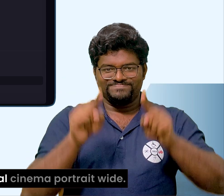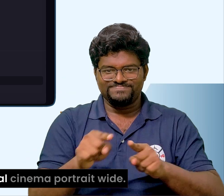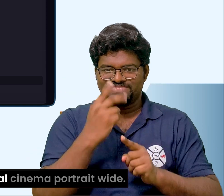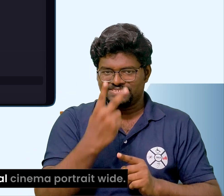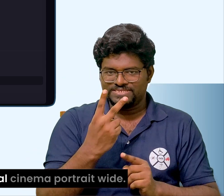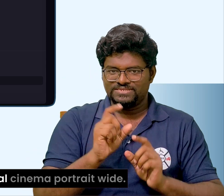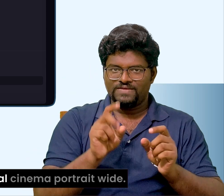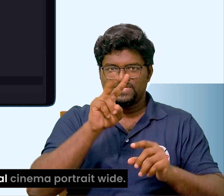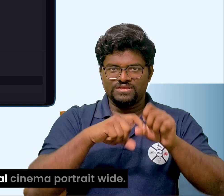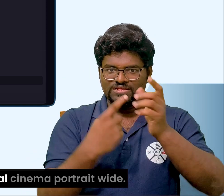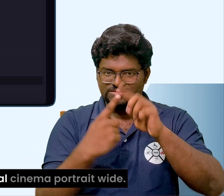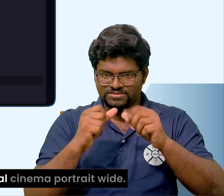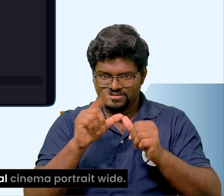social,